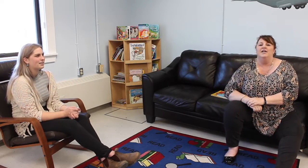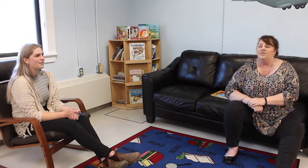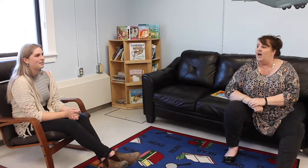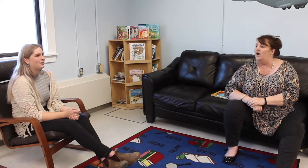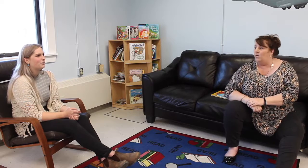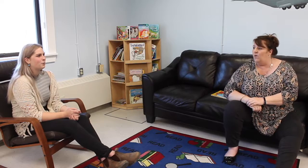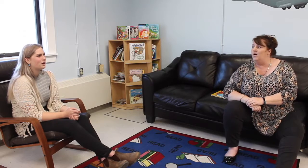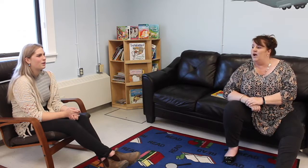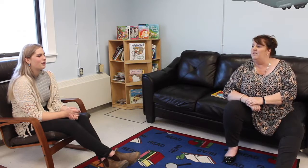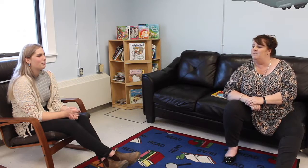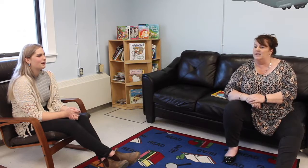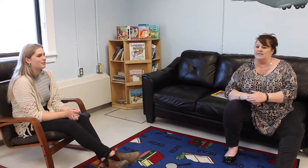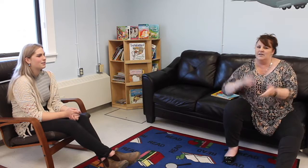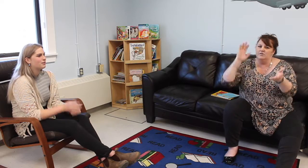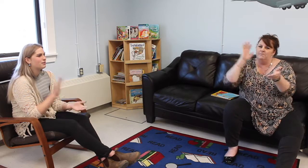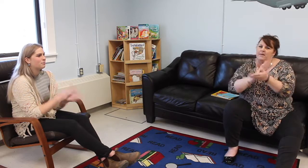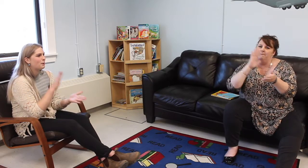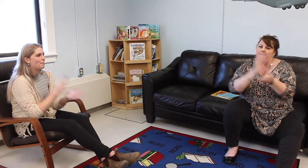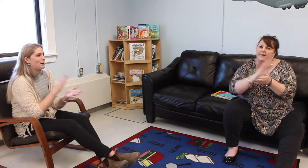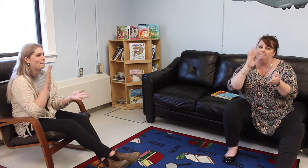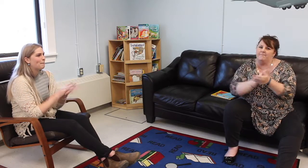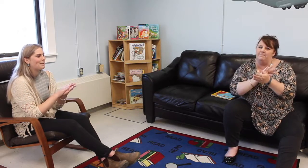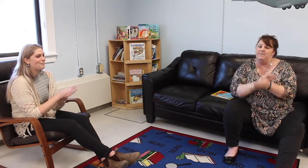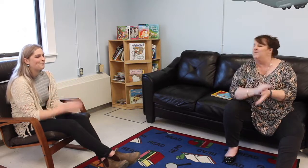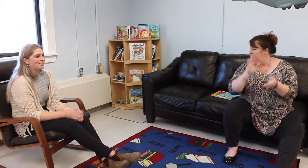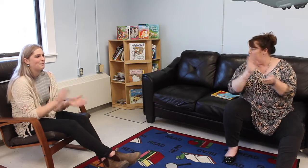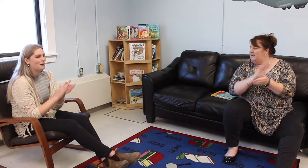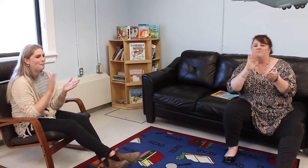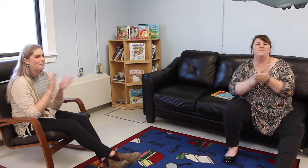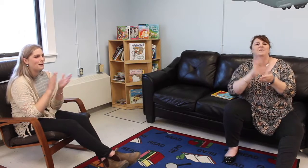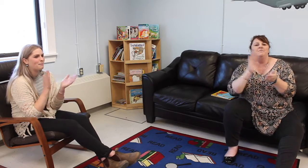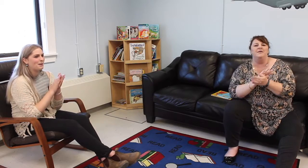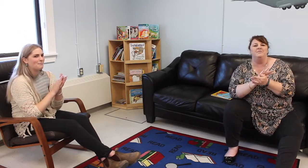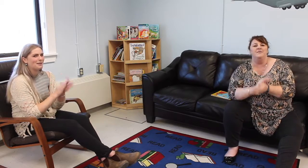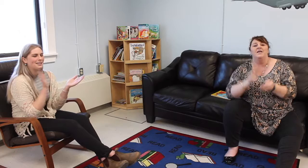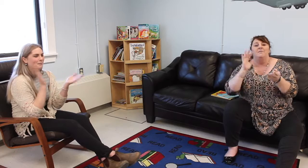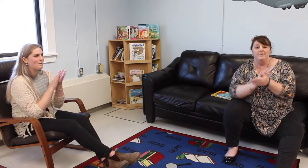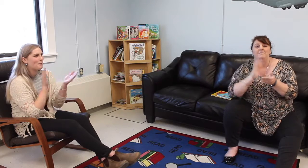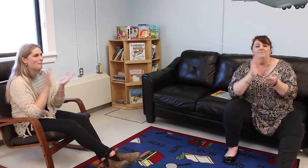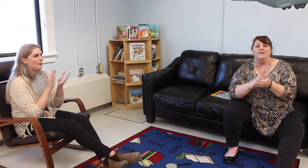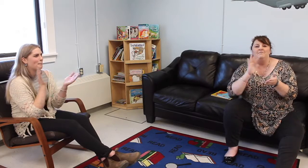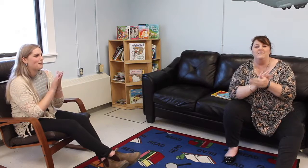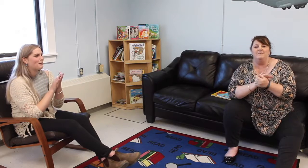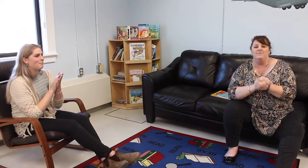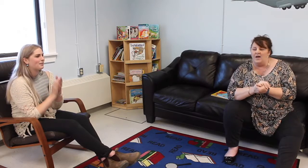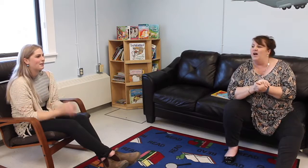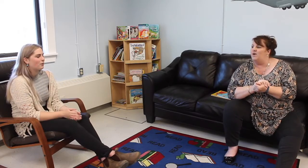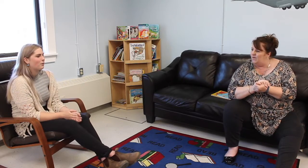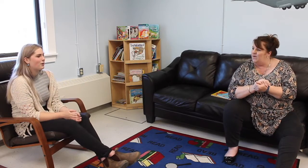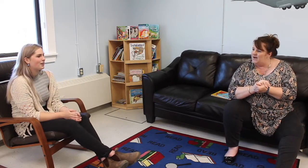The horn on the bus goes beep, beep, beep, beep, beep, beep, beep, beep, beep. The horn on